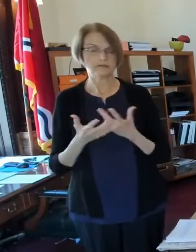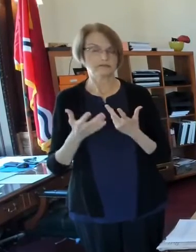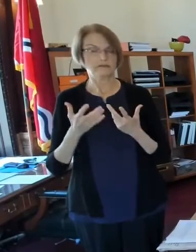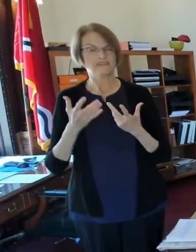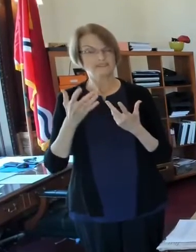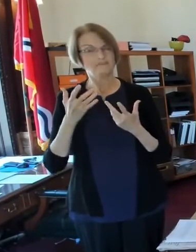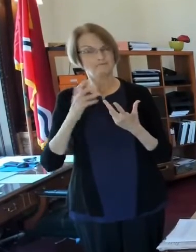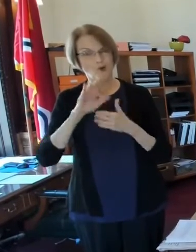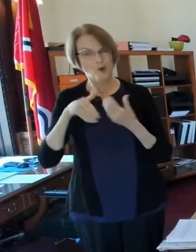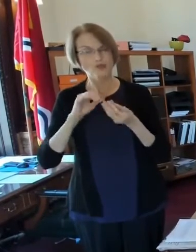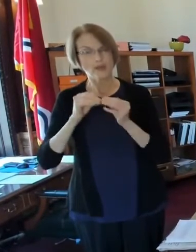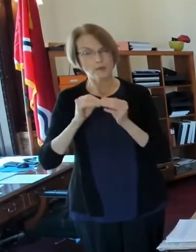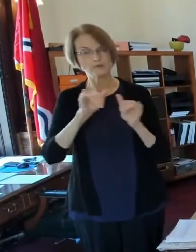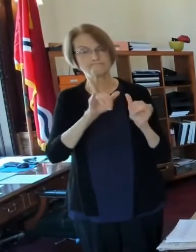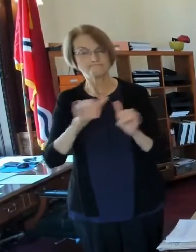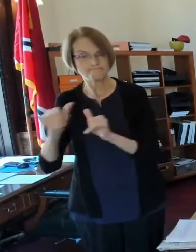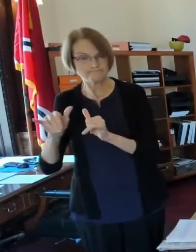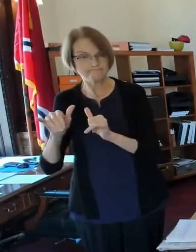steady numbers. Now,